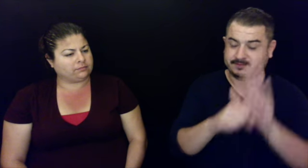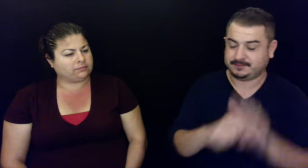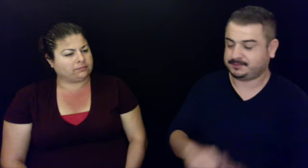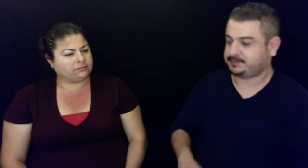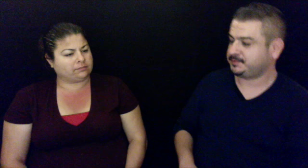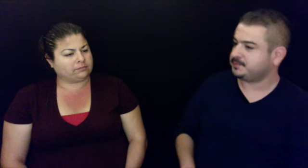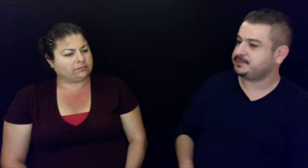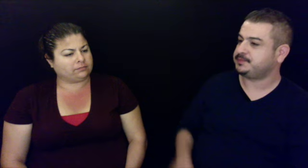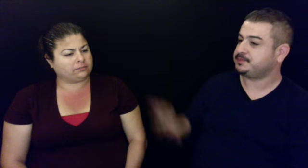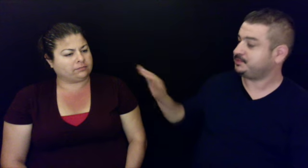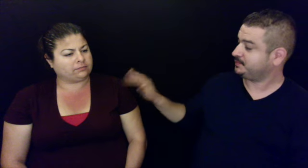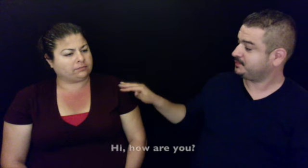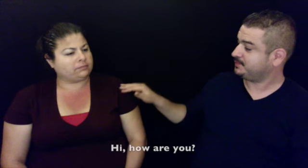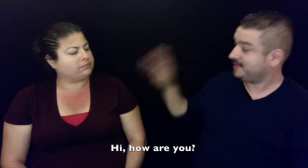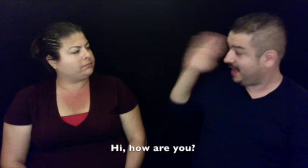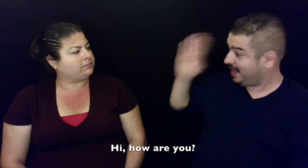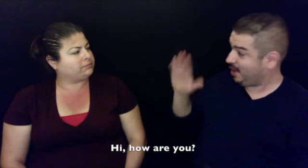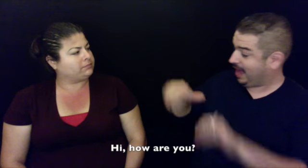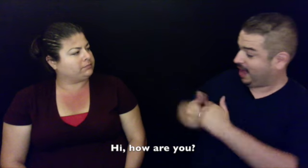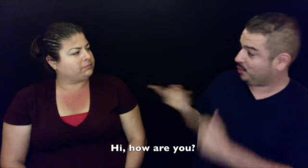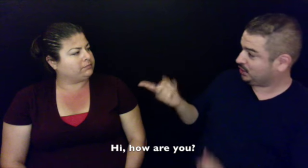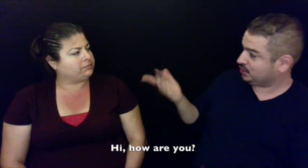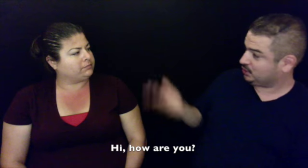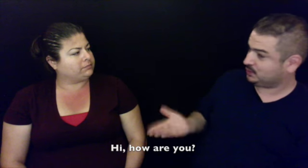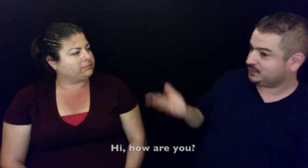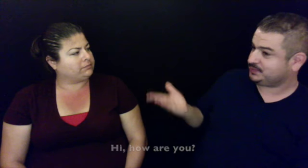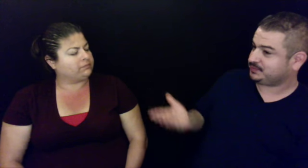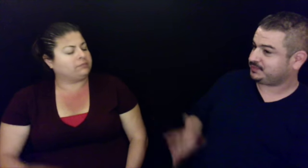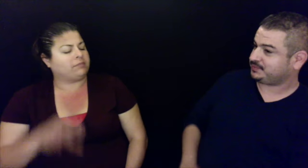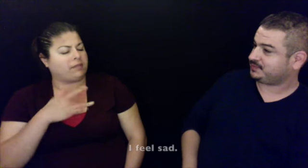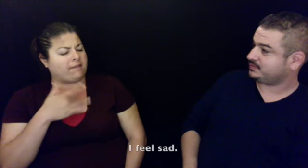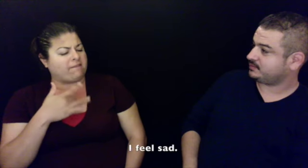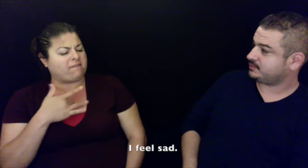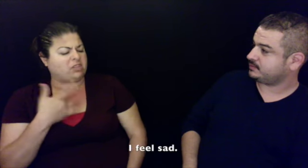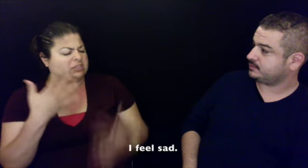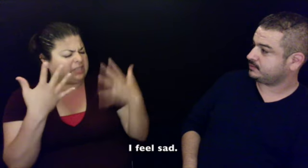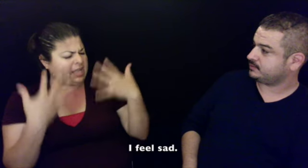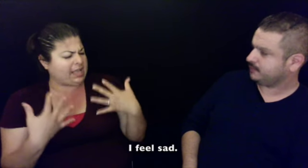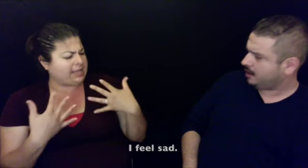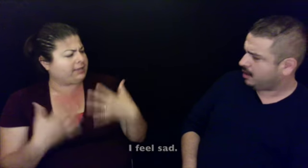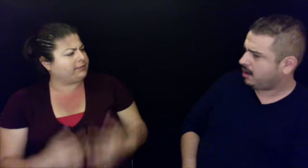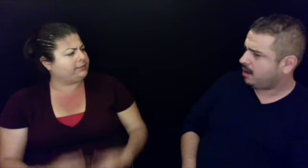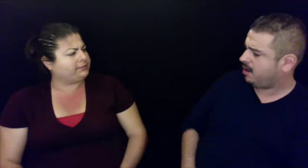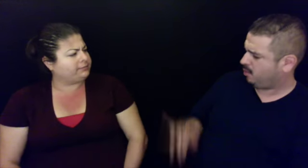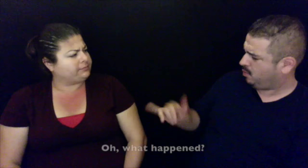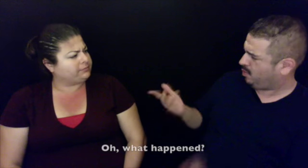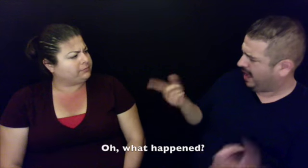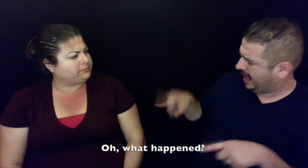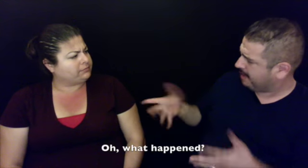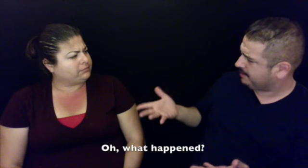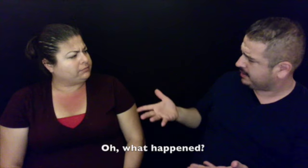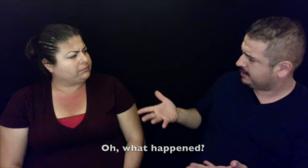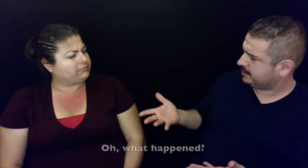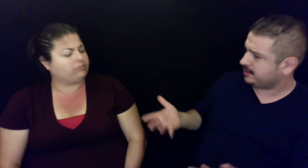Negative. Hi, how are you? I feel sad. Oh, what